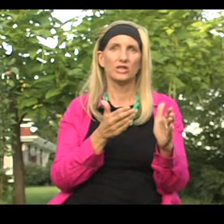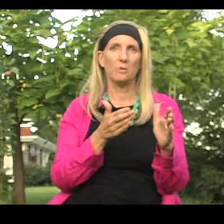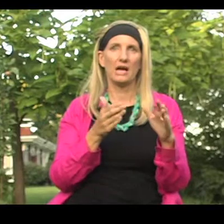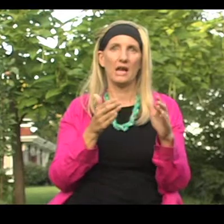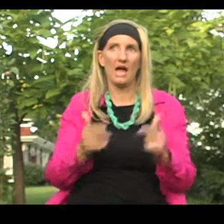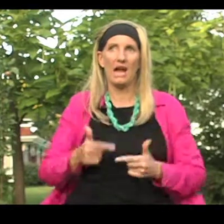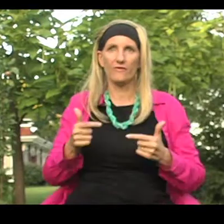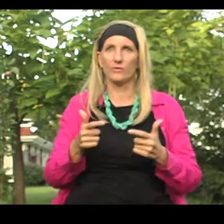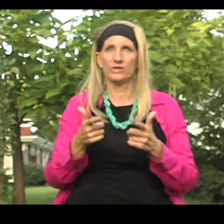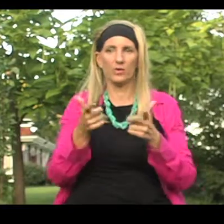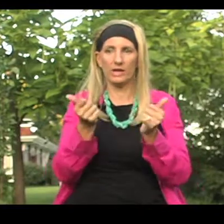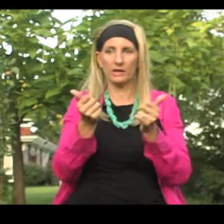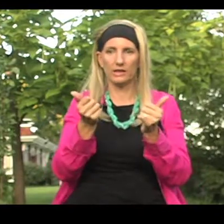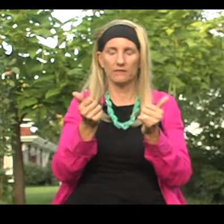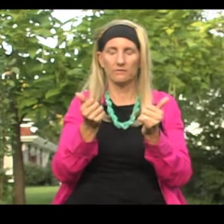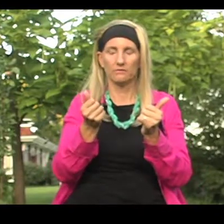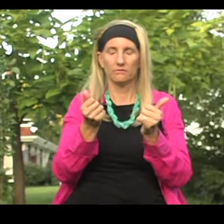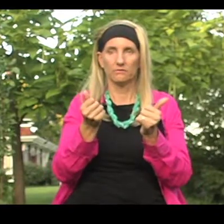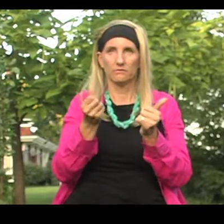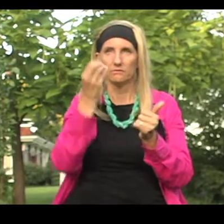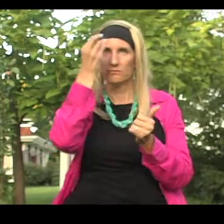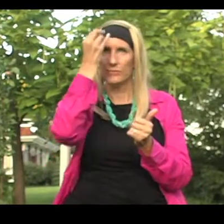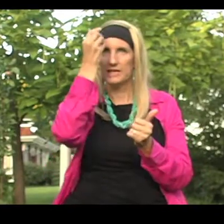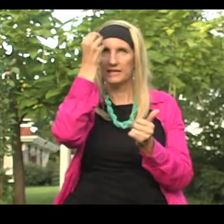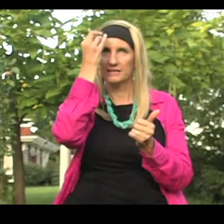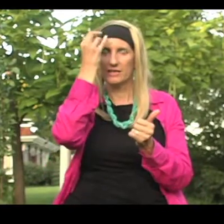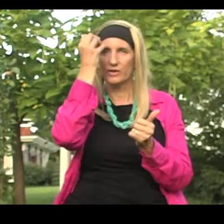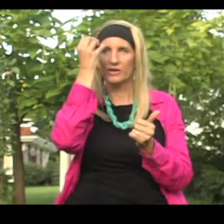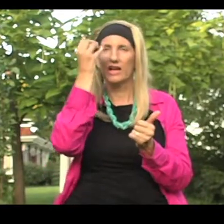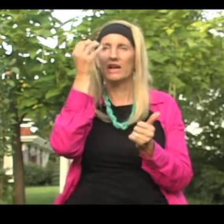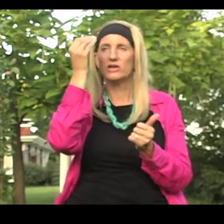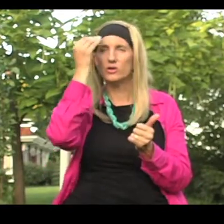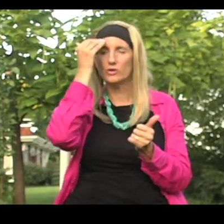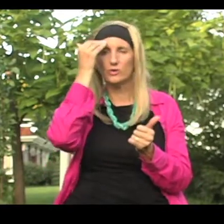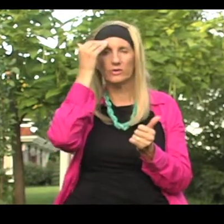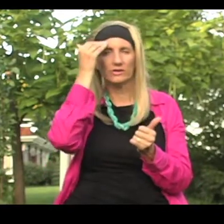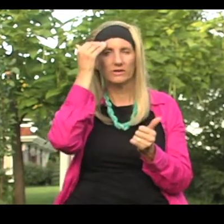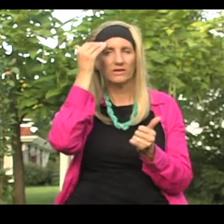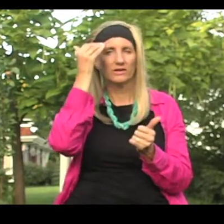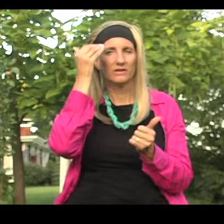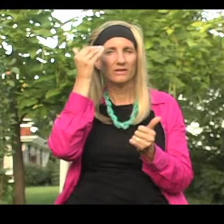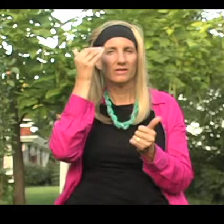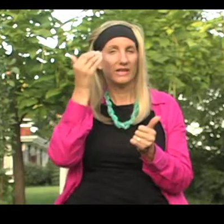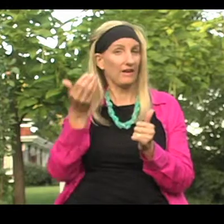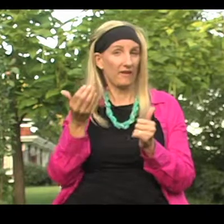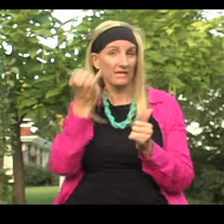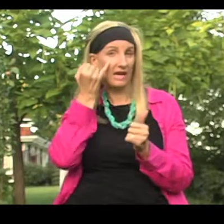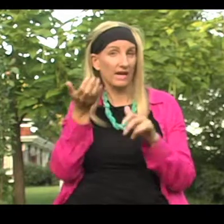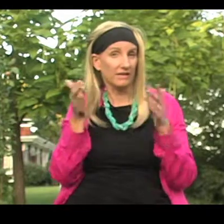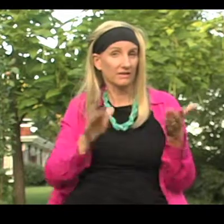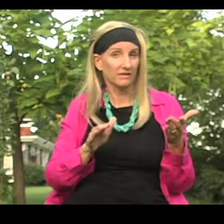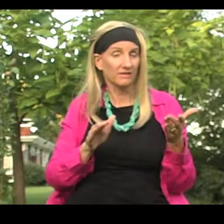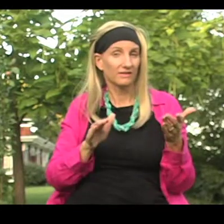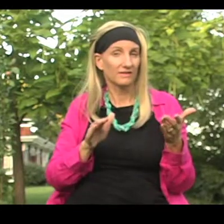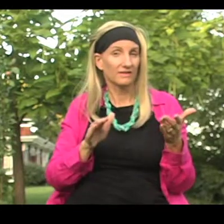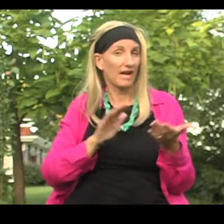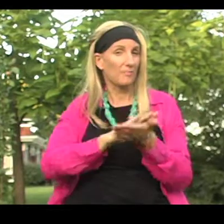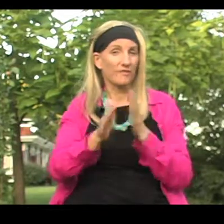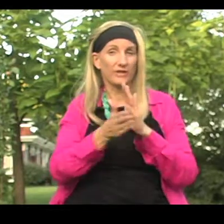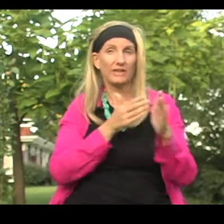my life was quickly being considered, and I knew that if I died, I'd be